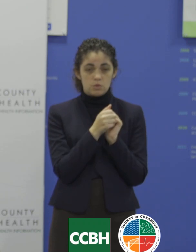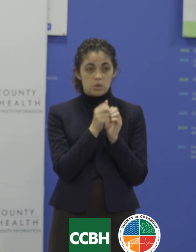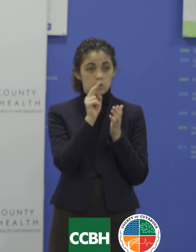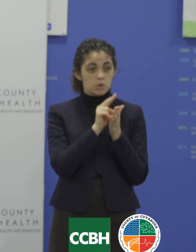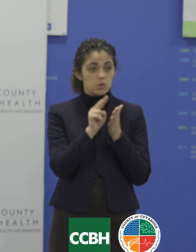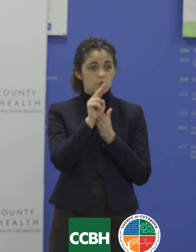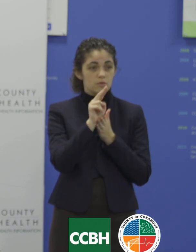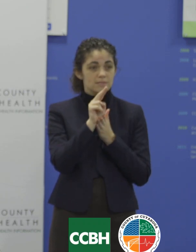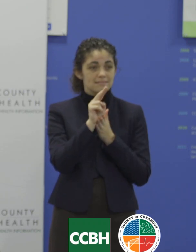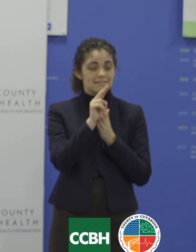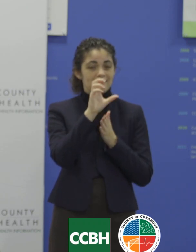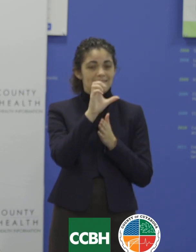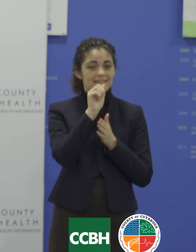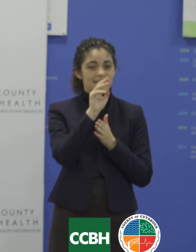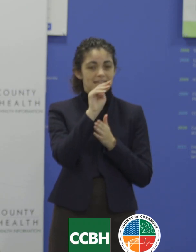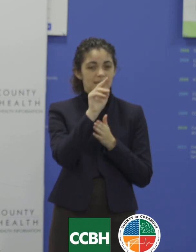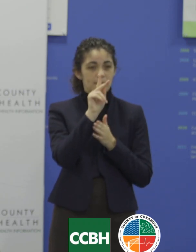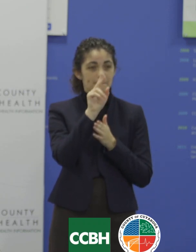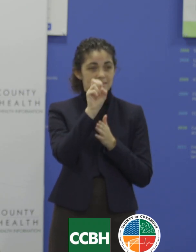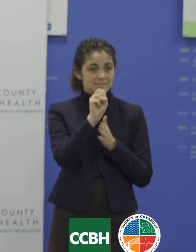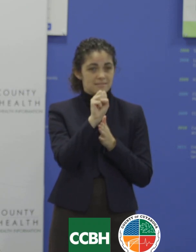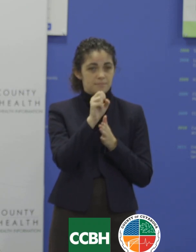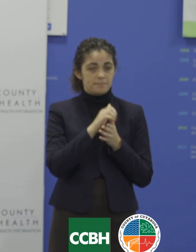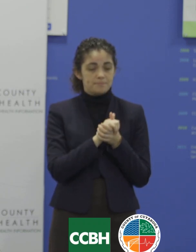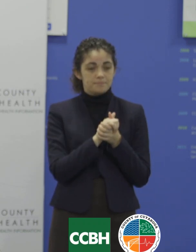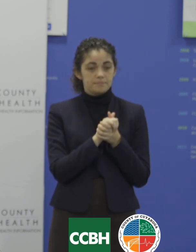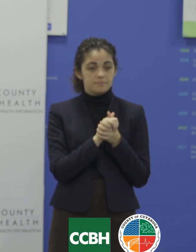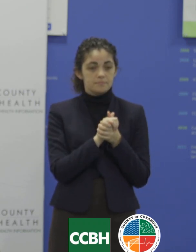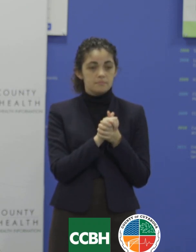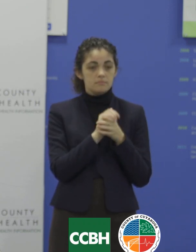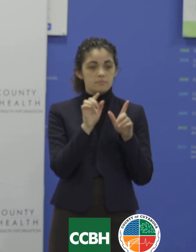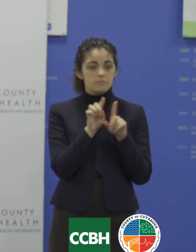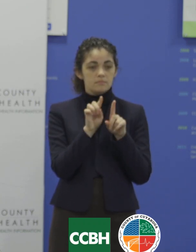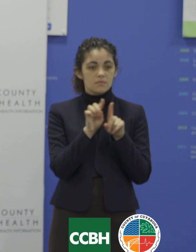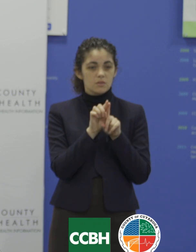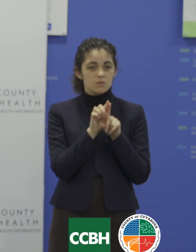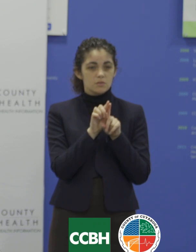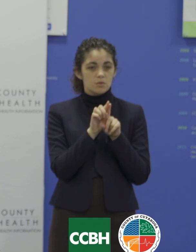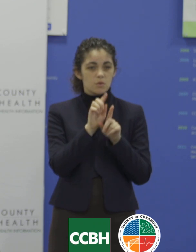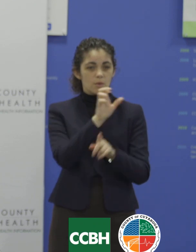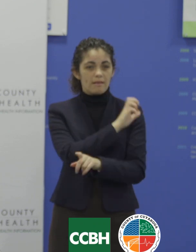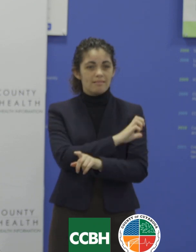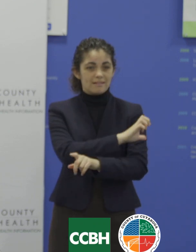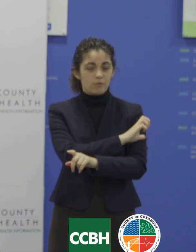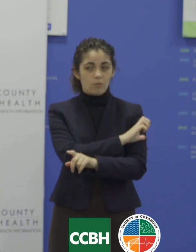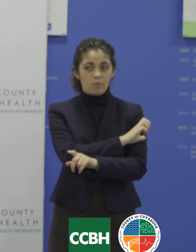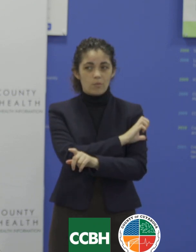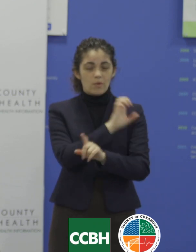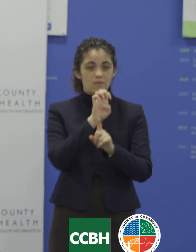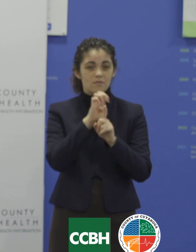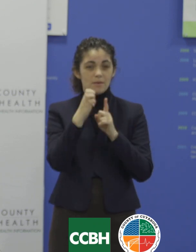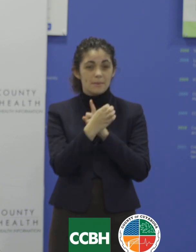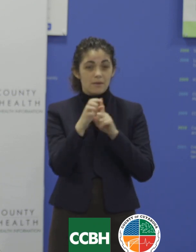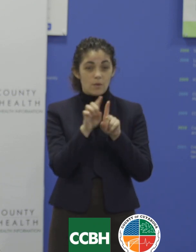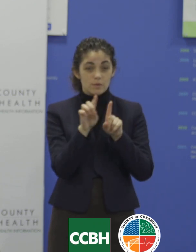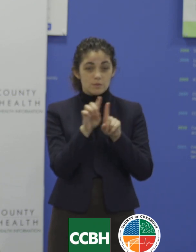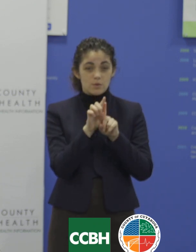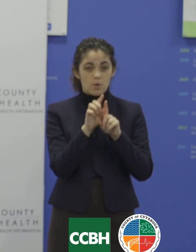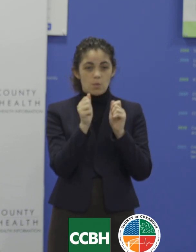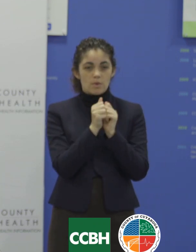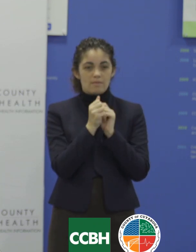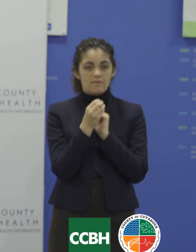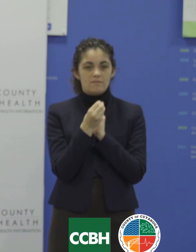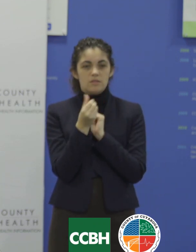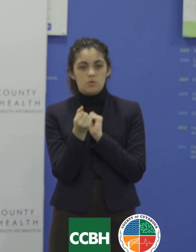university campuses. We've seen situations in clinical environment, or we've seen situations even on some of